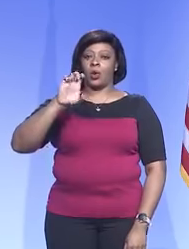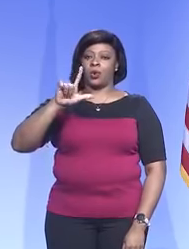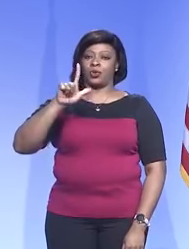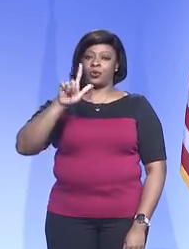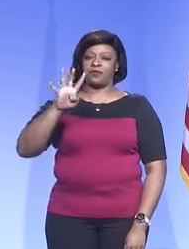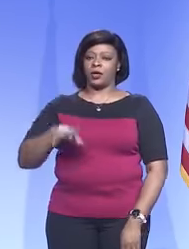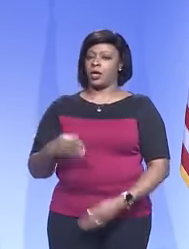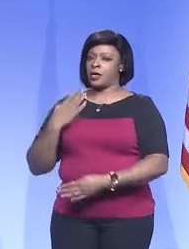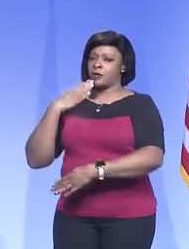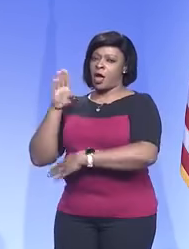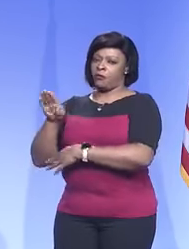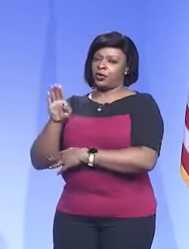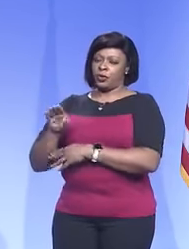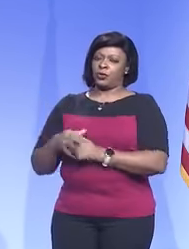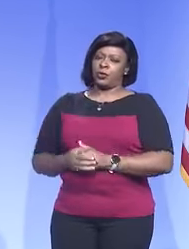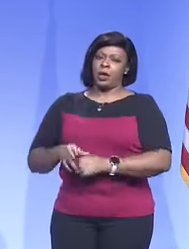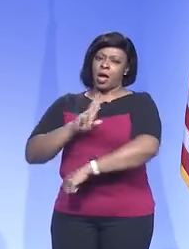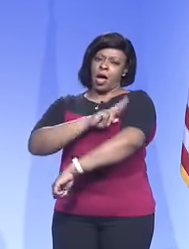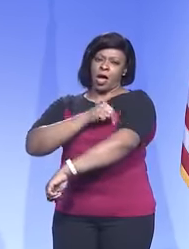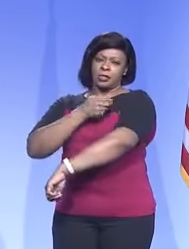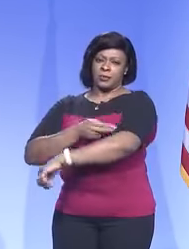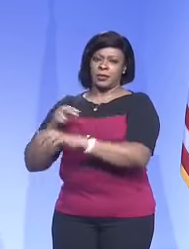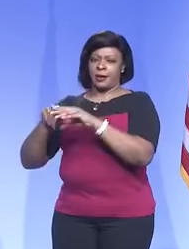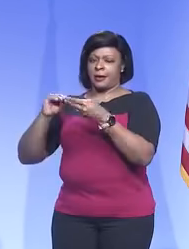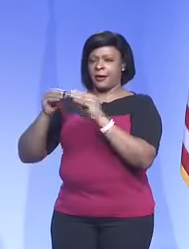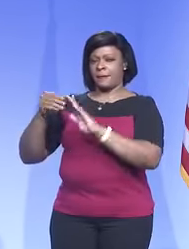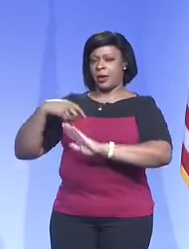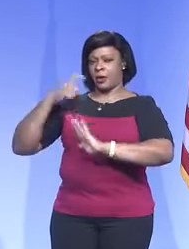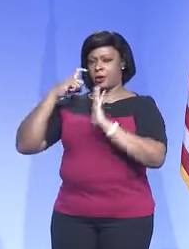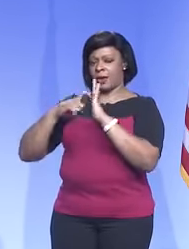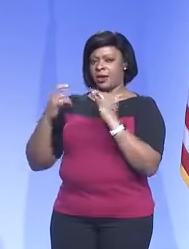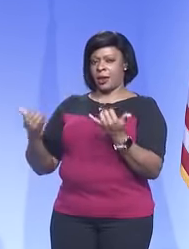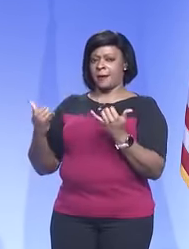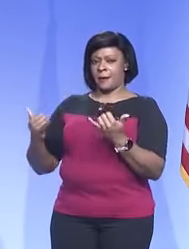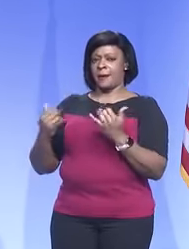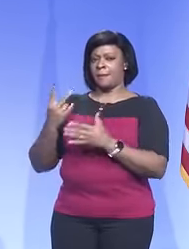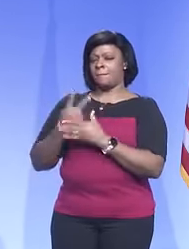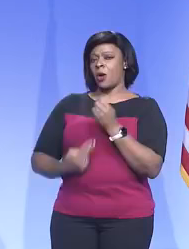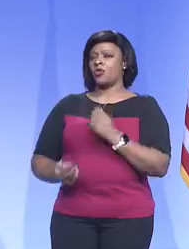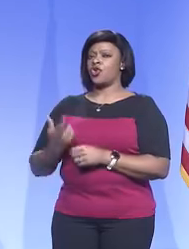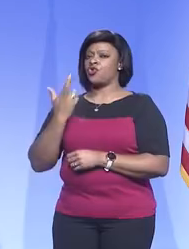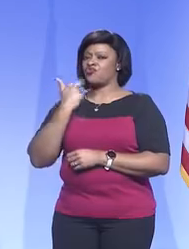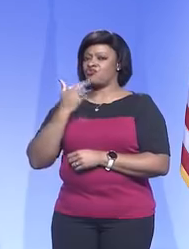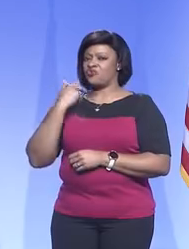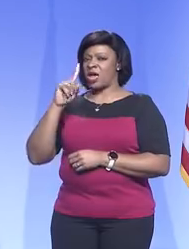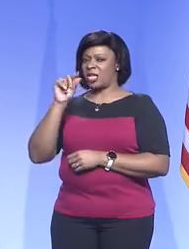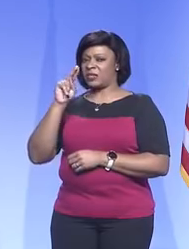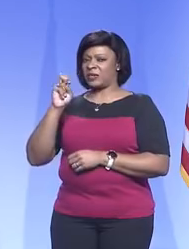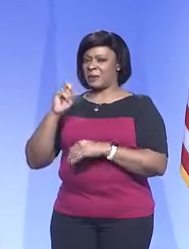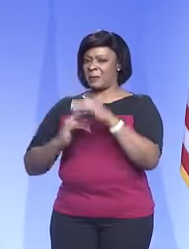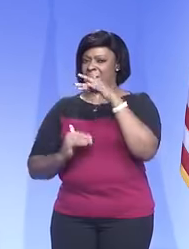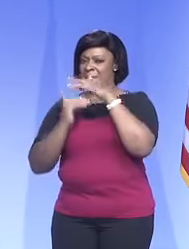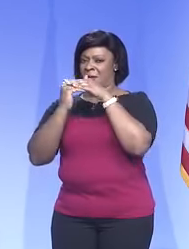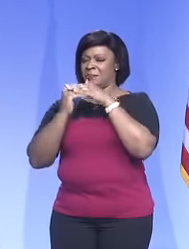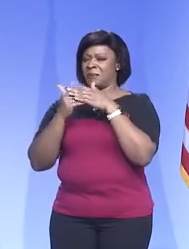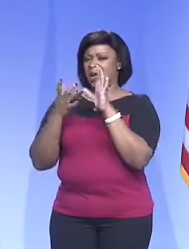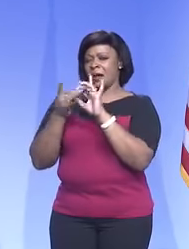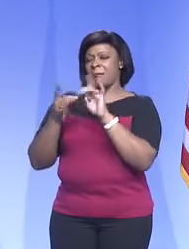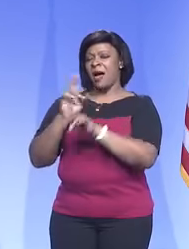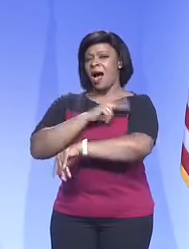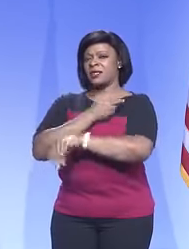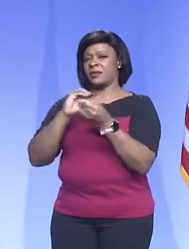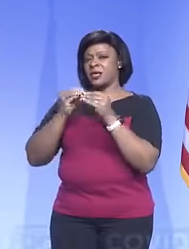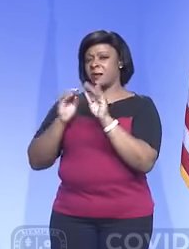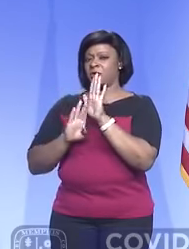Good afternoon. The hospitalization numbers I've noticed are now both in the red zone. What just kind of commenting on the hospital